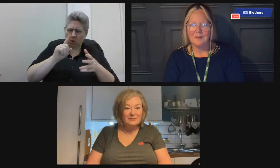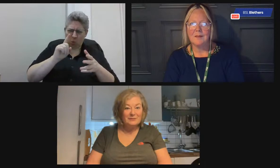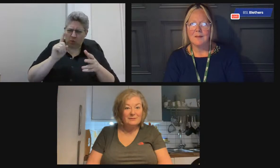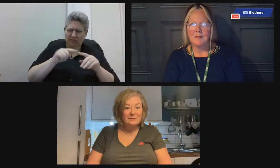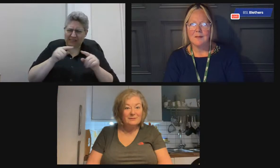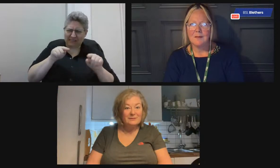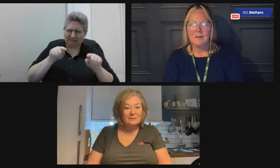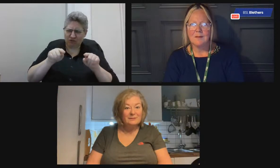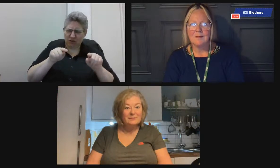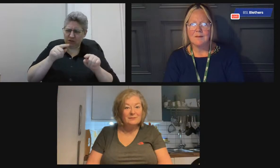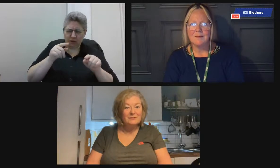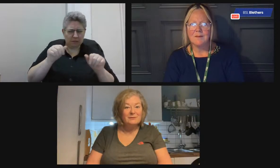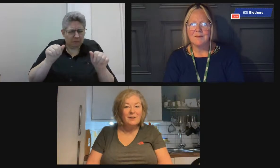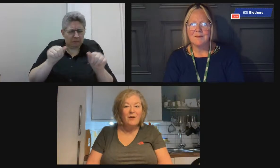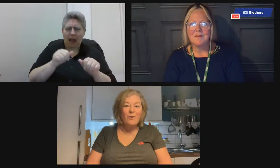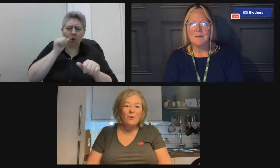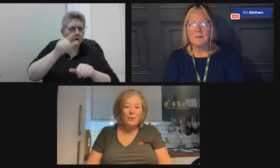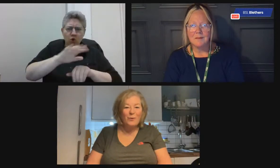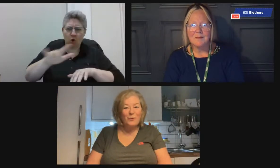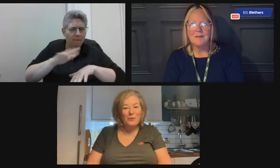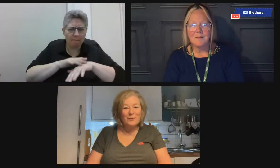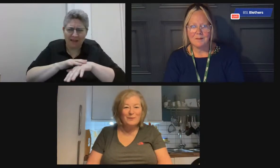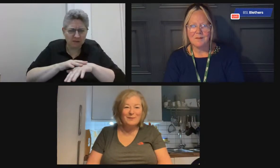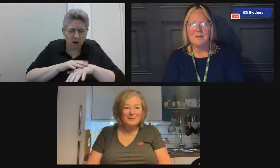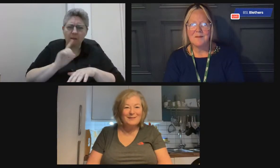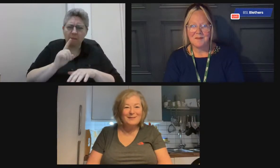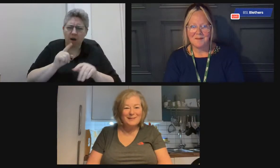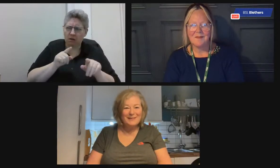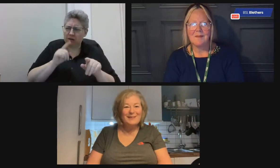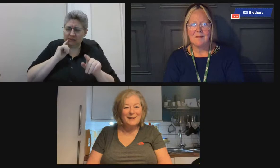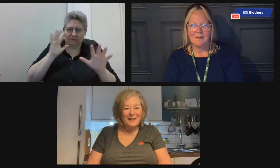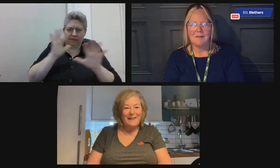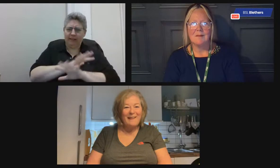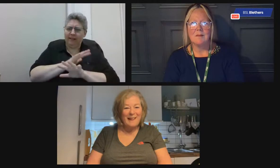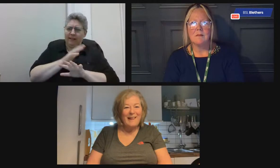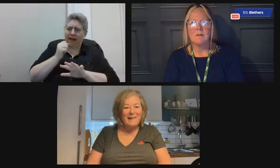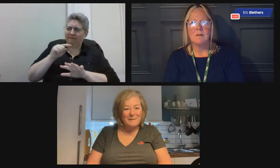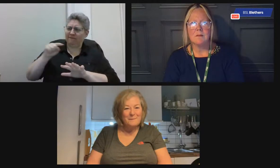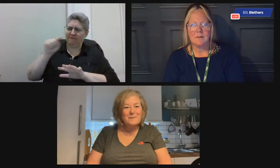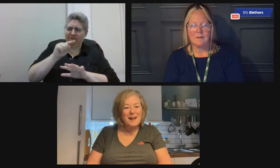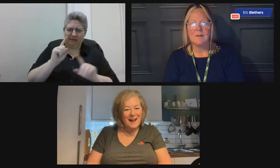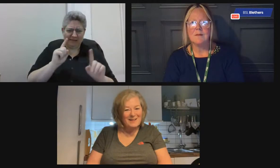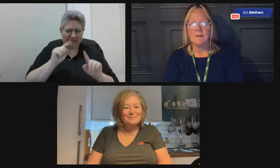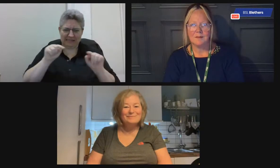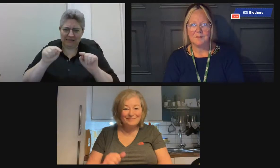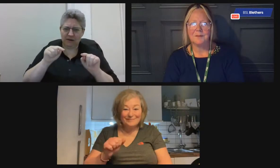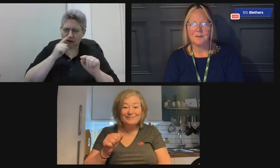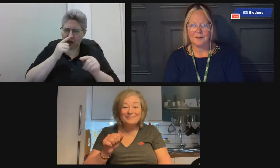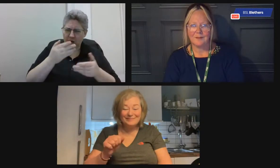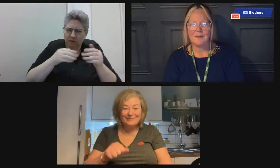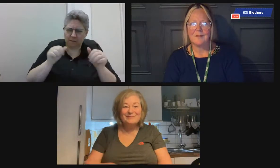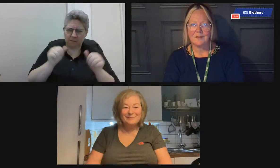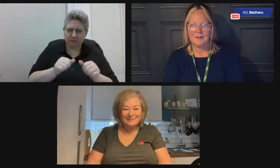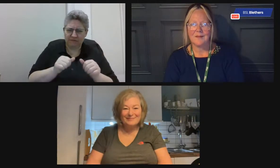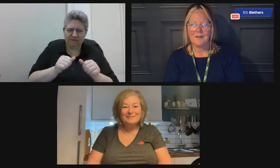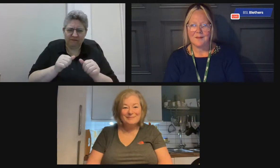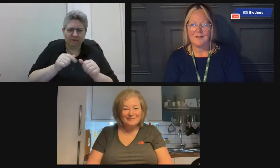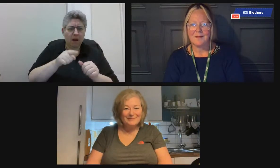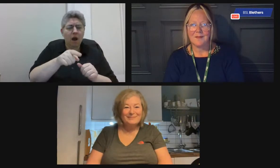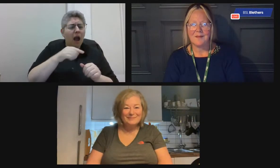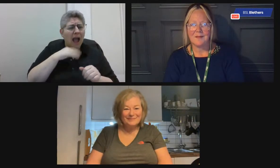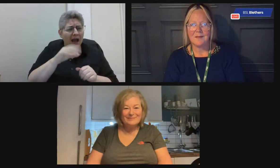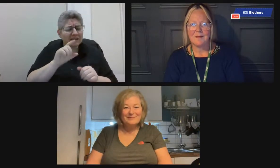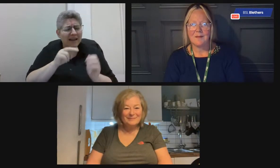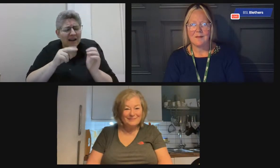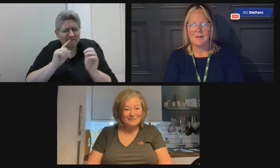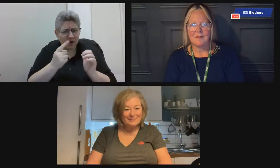radiotherapy, and we know the signs are different. I know you are not medical, but I don't want people out at home to be